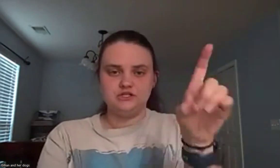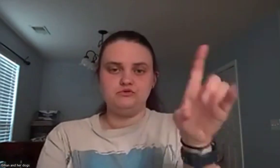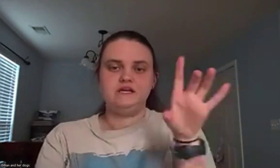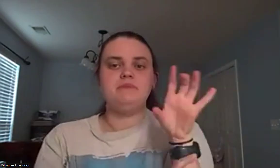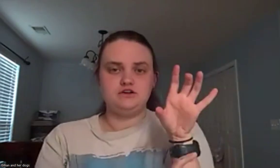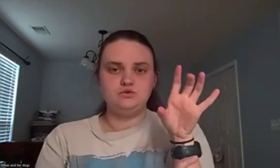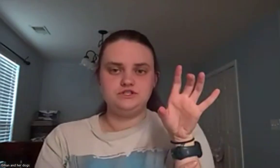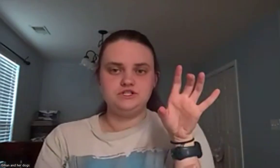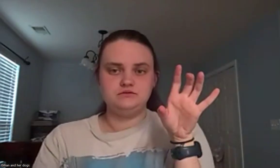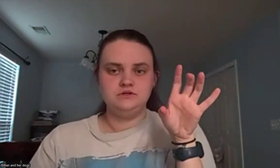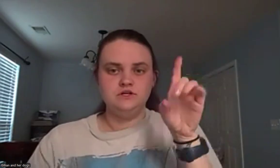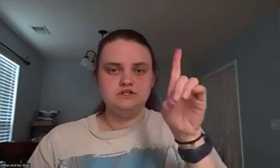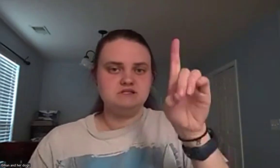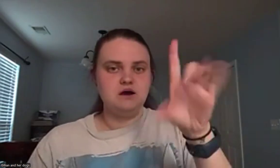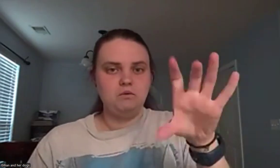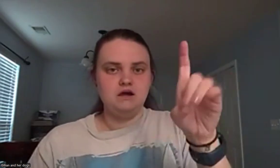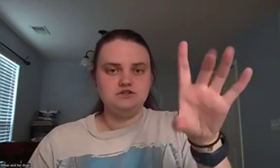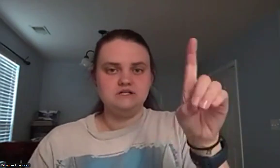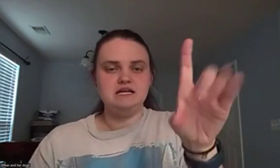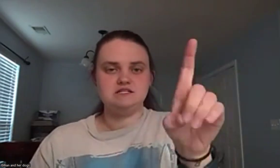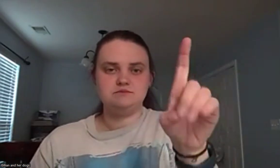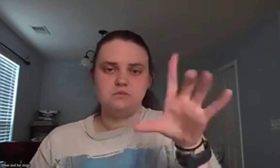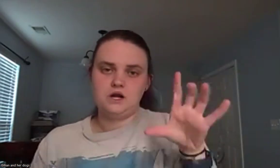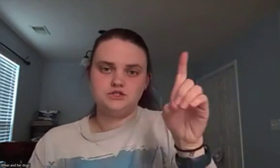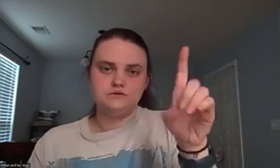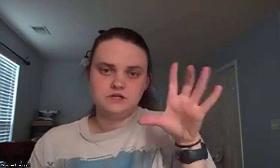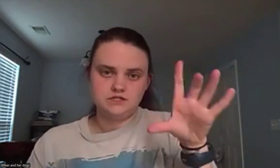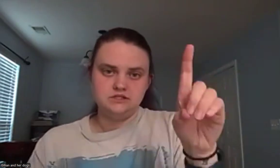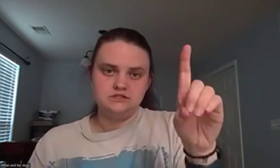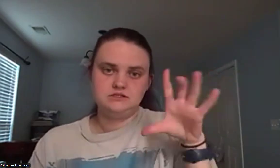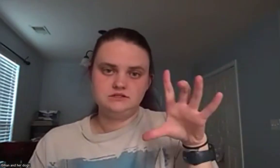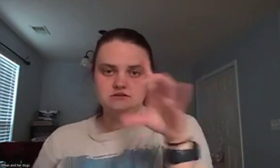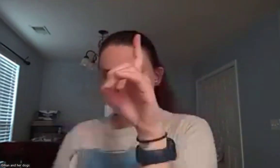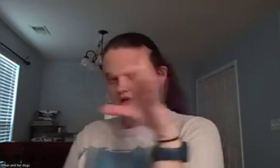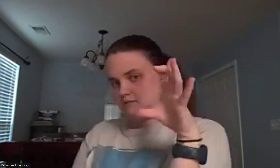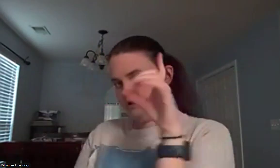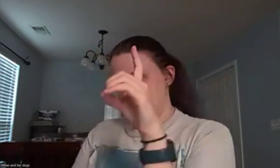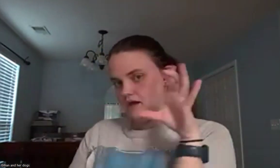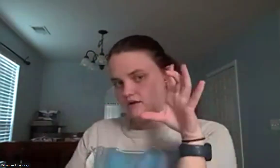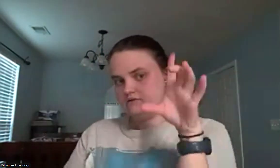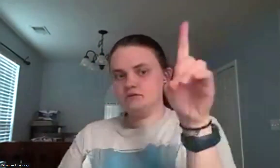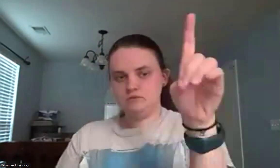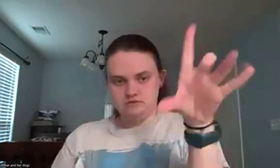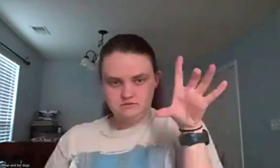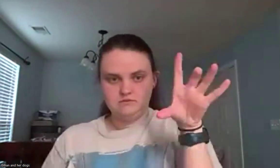bring it back towards you. So it's not 100, it's 100, 100. Like I'm bringing it back.